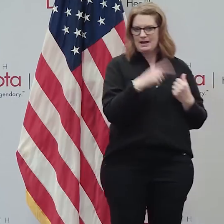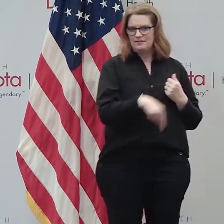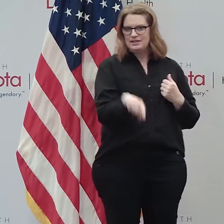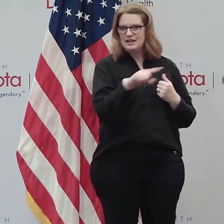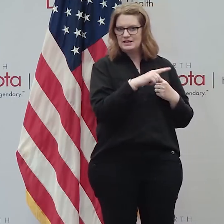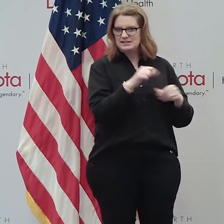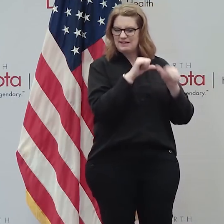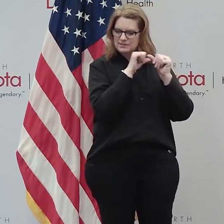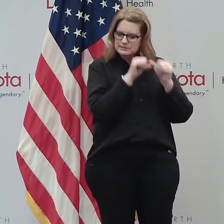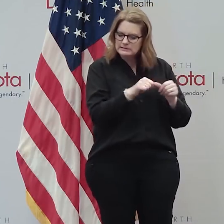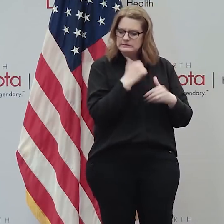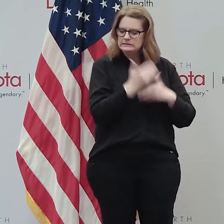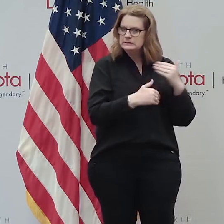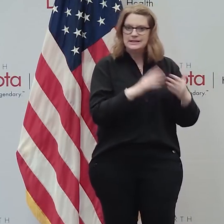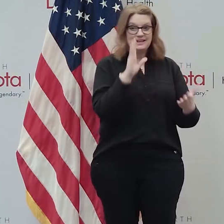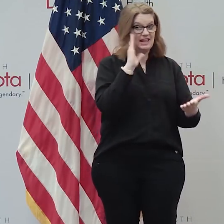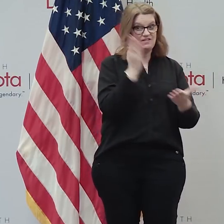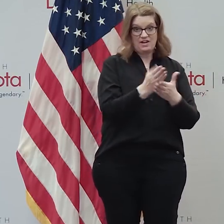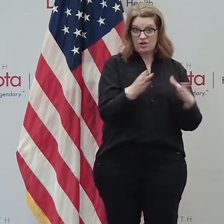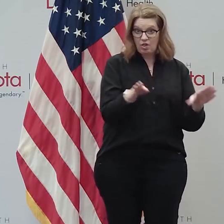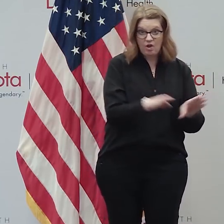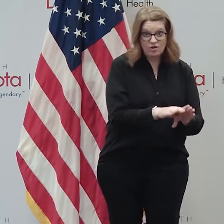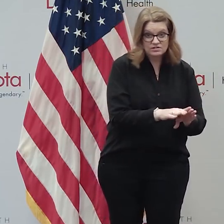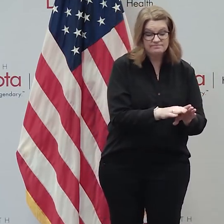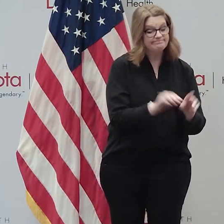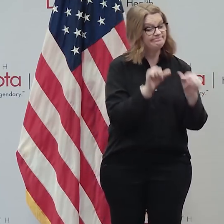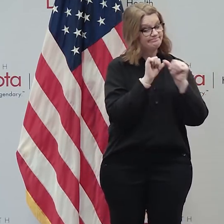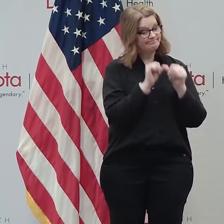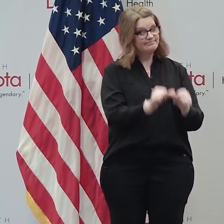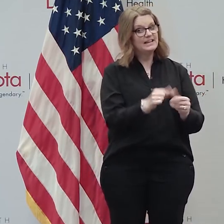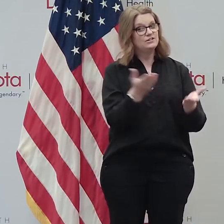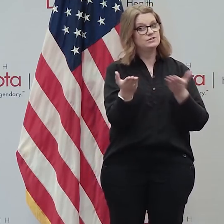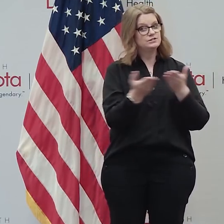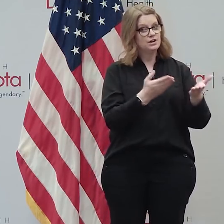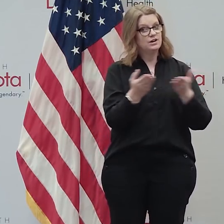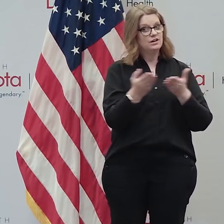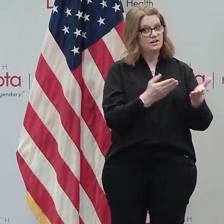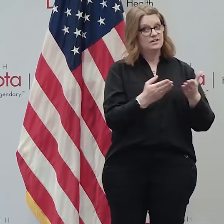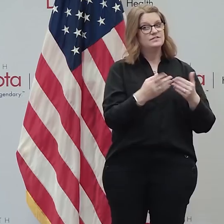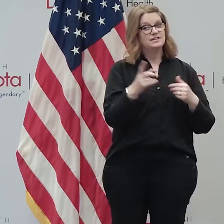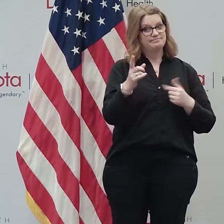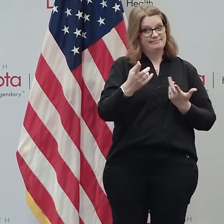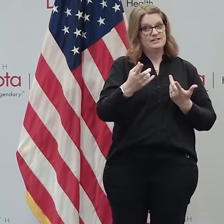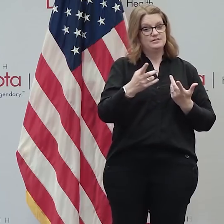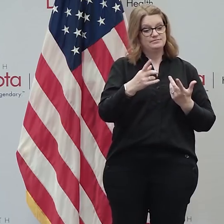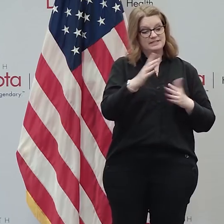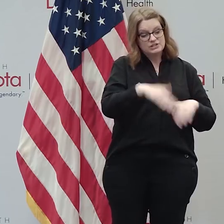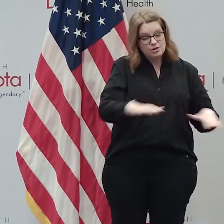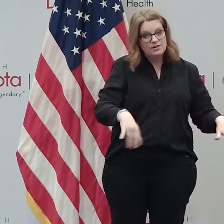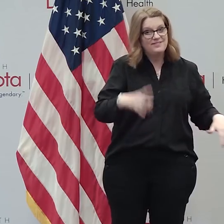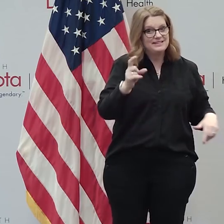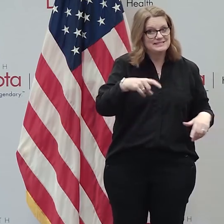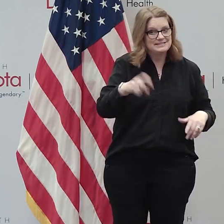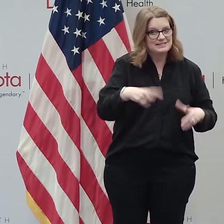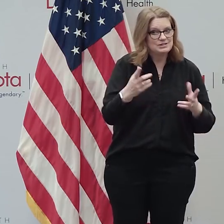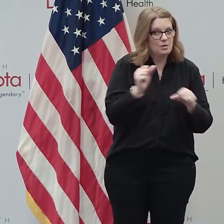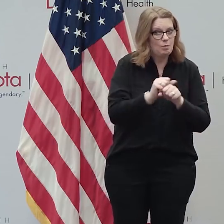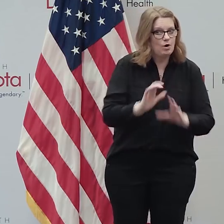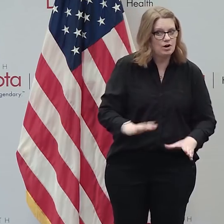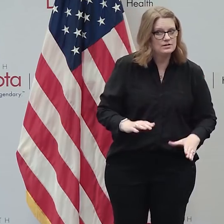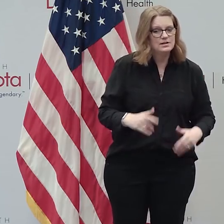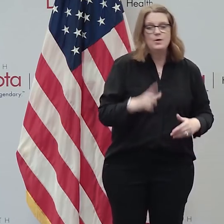have kept on going, never closed their doors, kept serving the children of essential workers through all of this. So again, Child Care